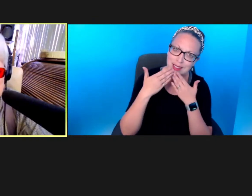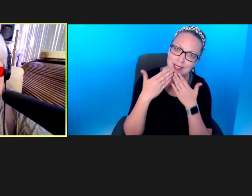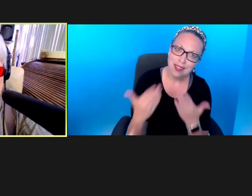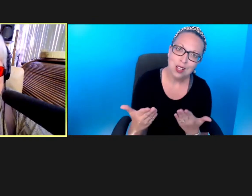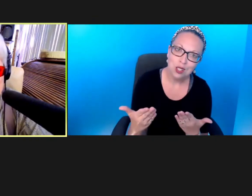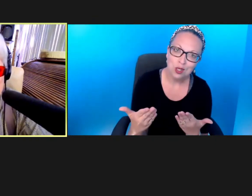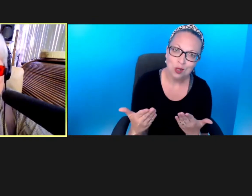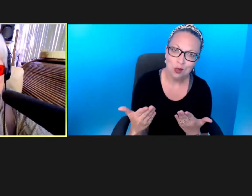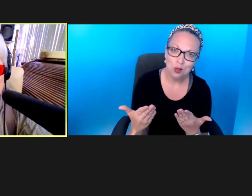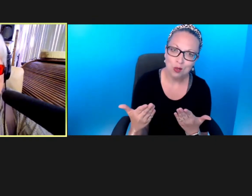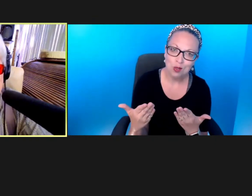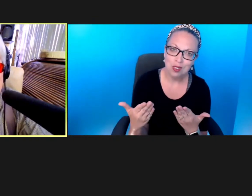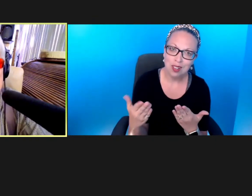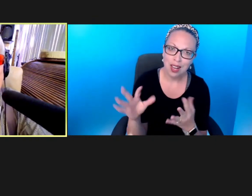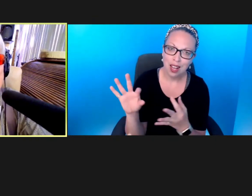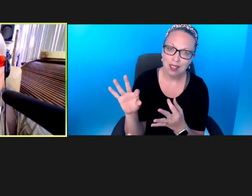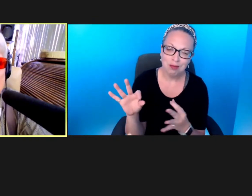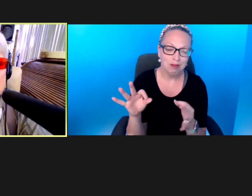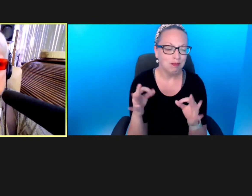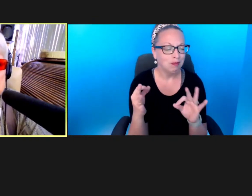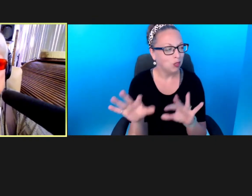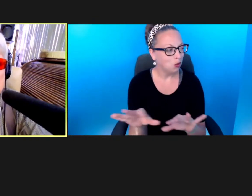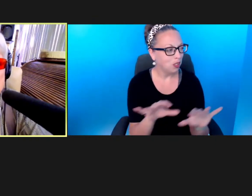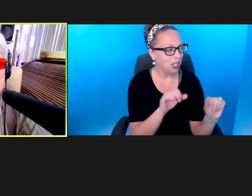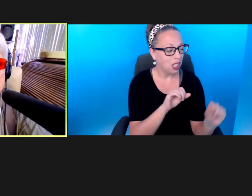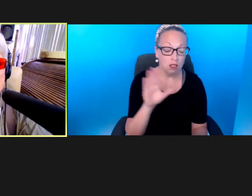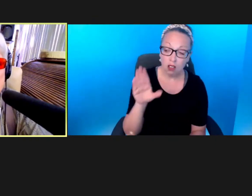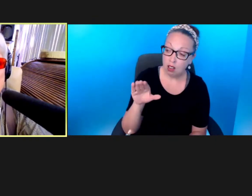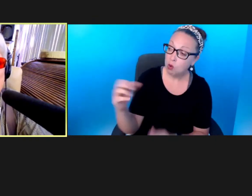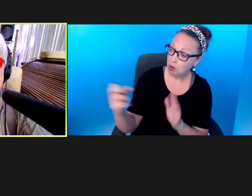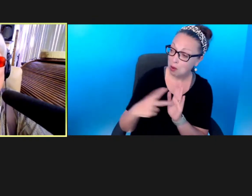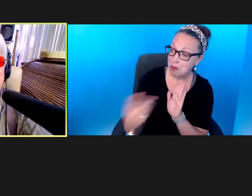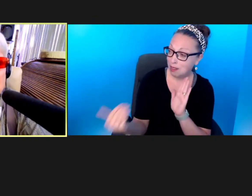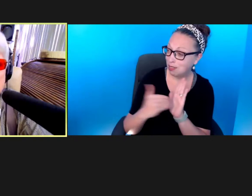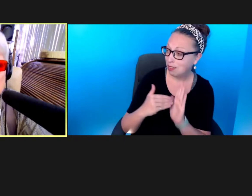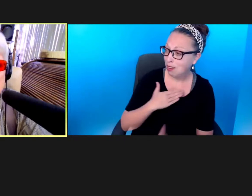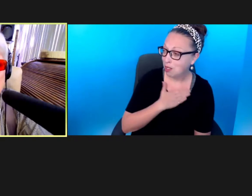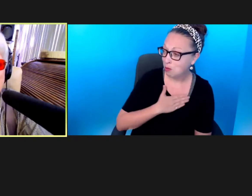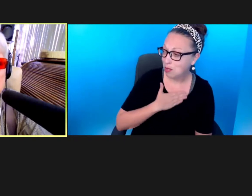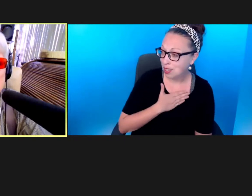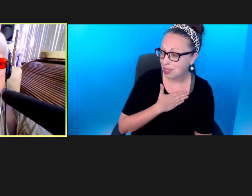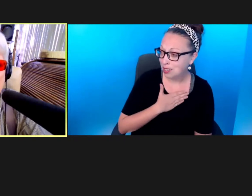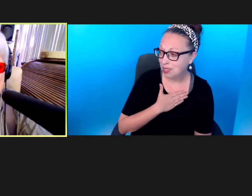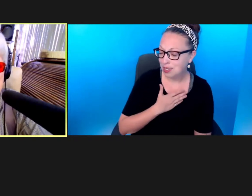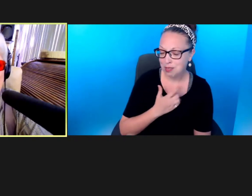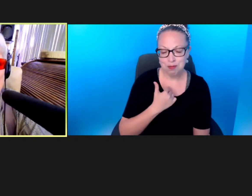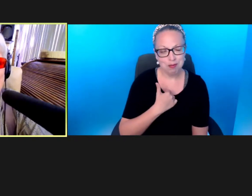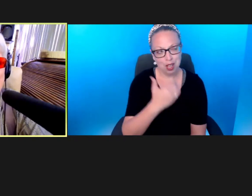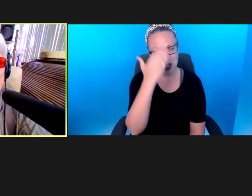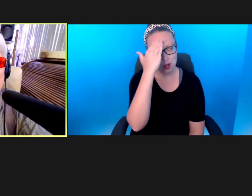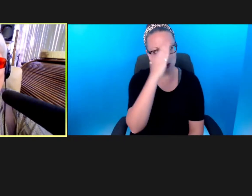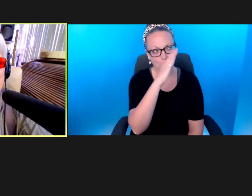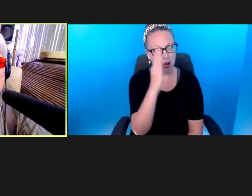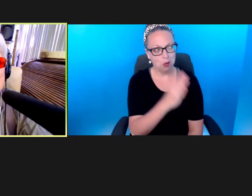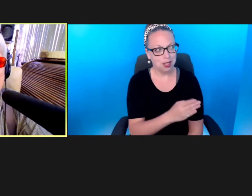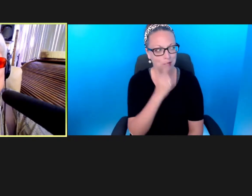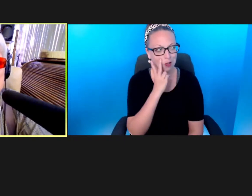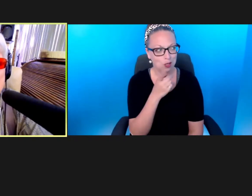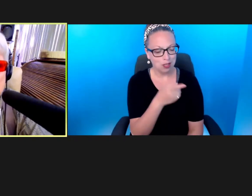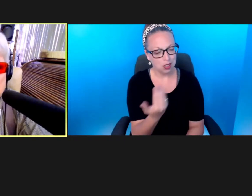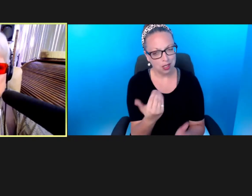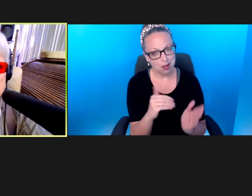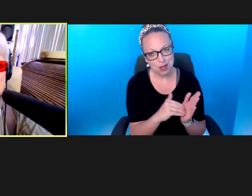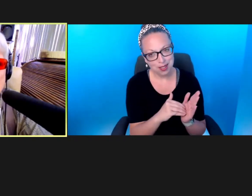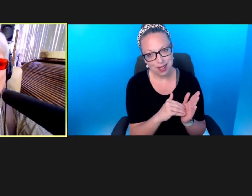and turned to leave. Come back again, he said. I knew I'd never pass that way.